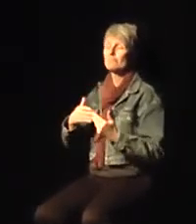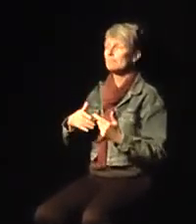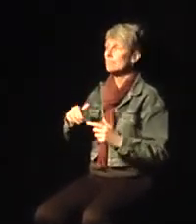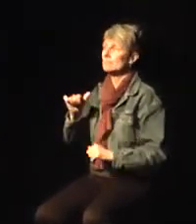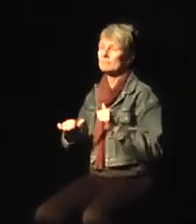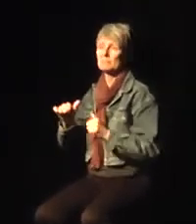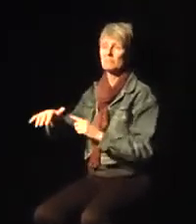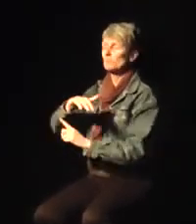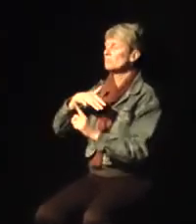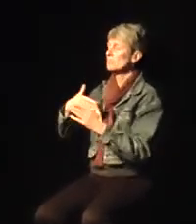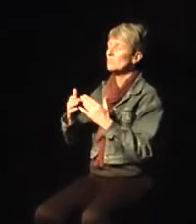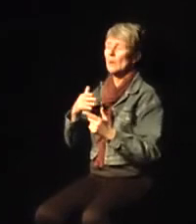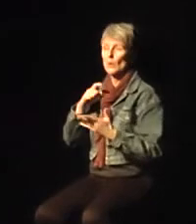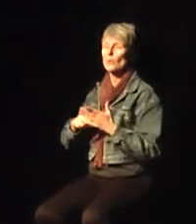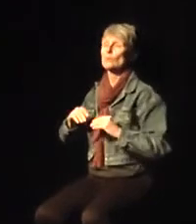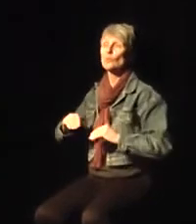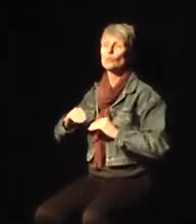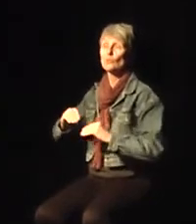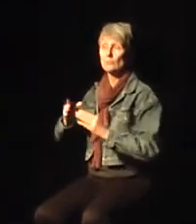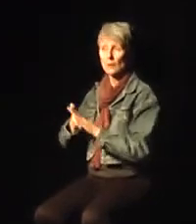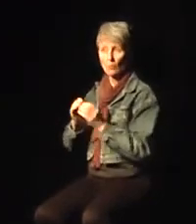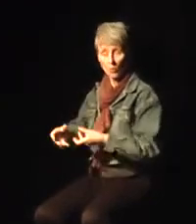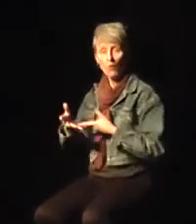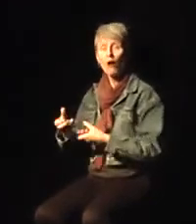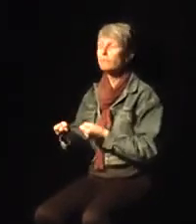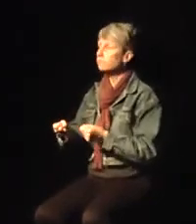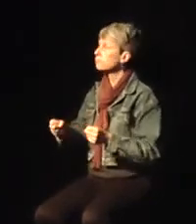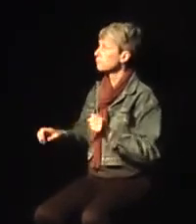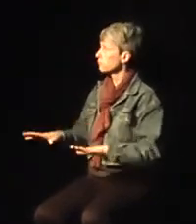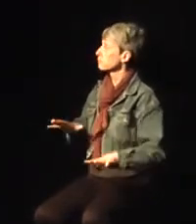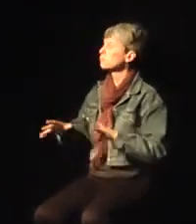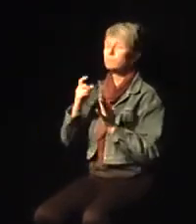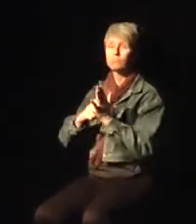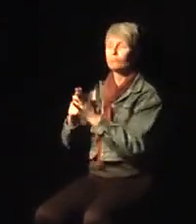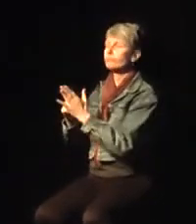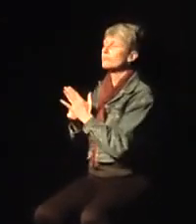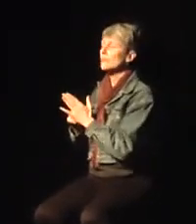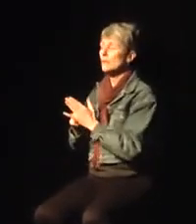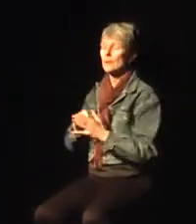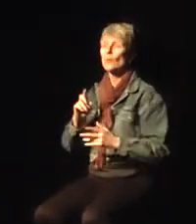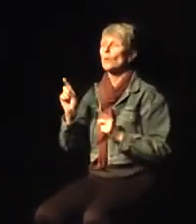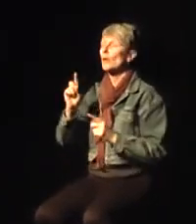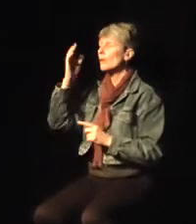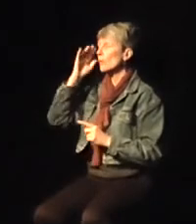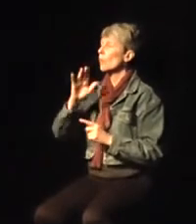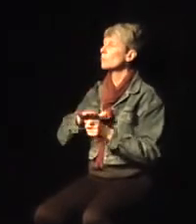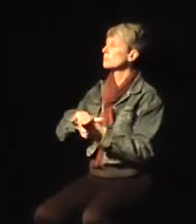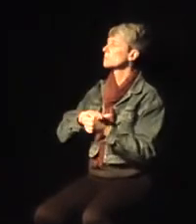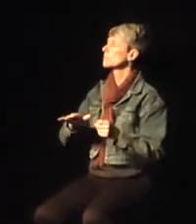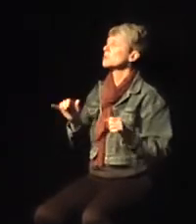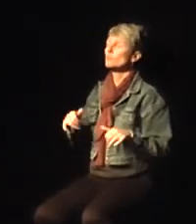gain certainty in the environment for the most part. In places that I know well, I cruise without concern.